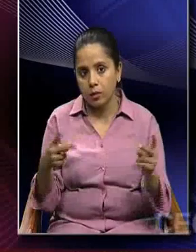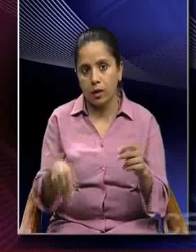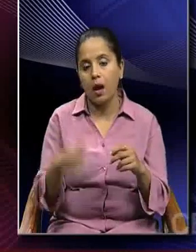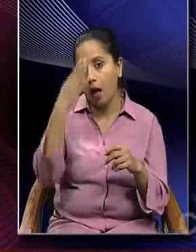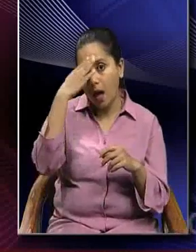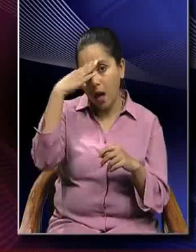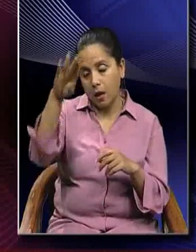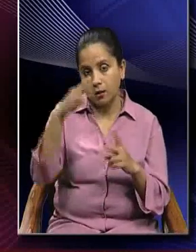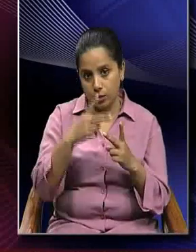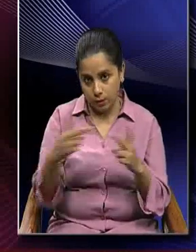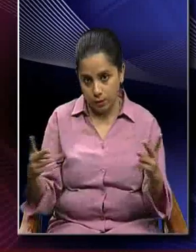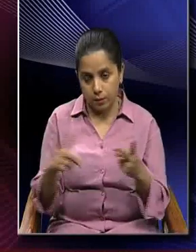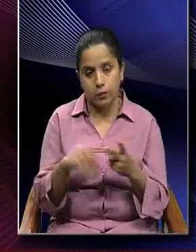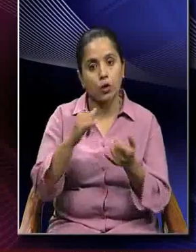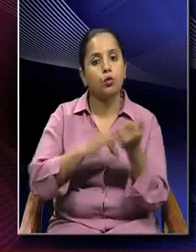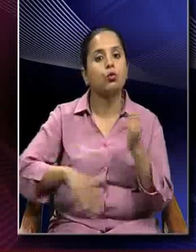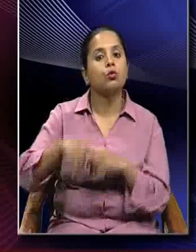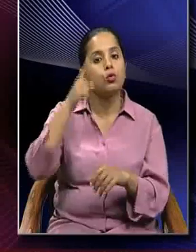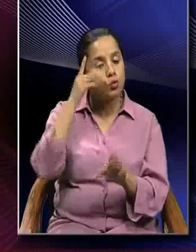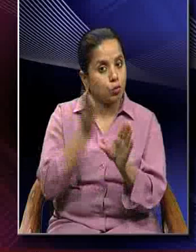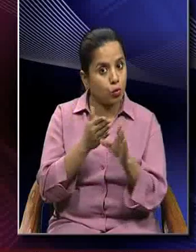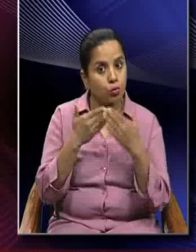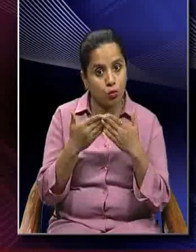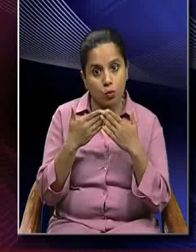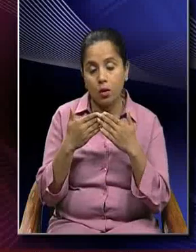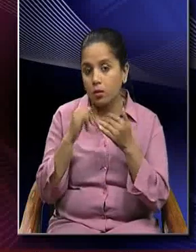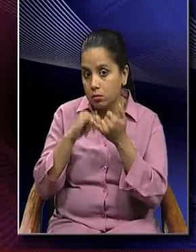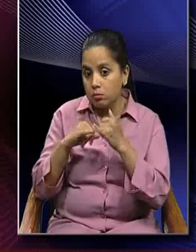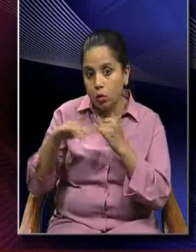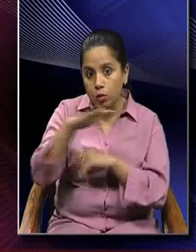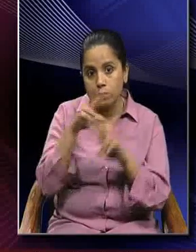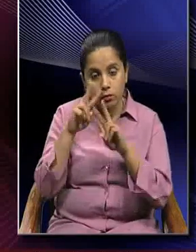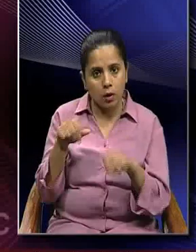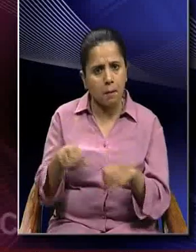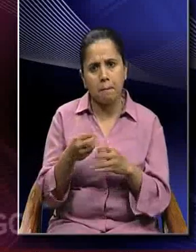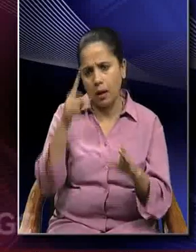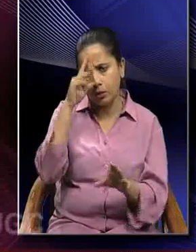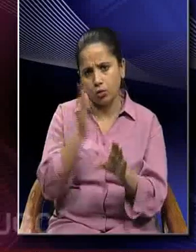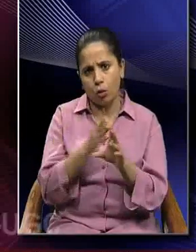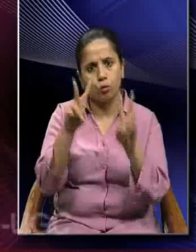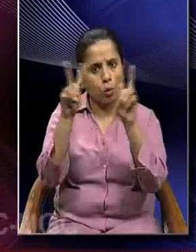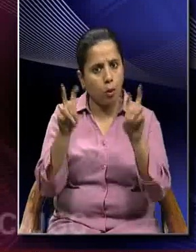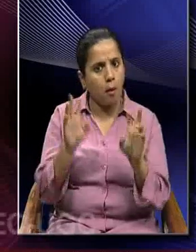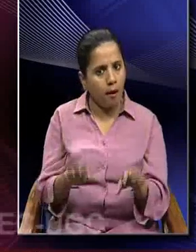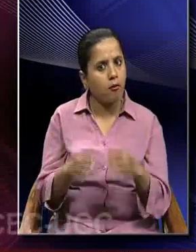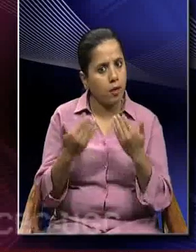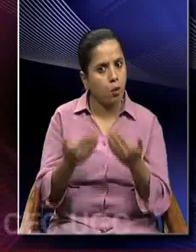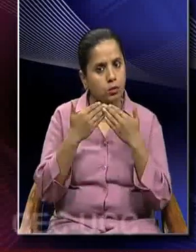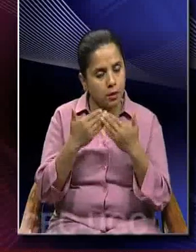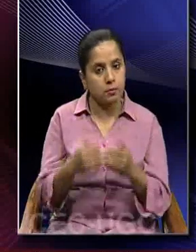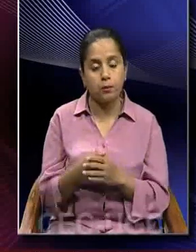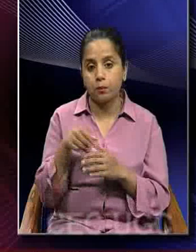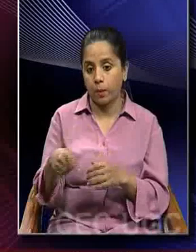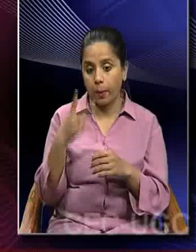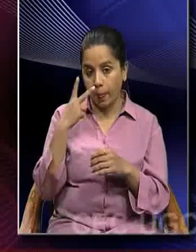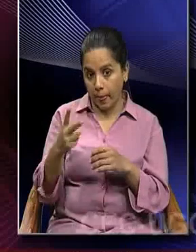anthropology and sociology, but is now used to study many psychological topics as well.